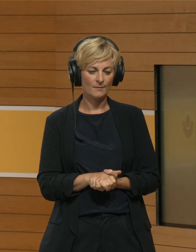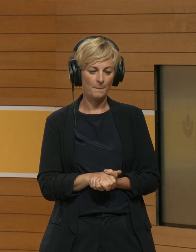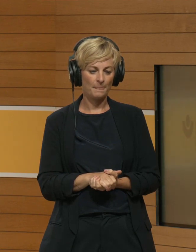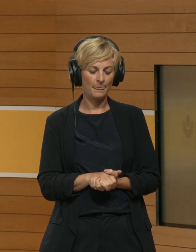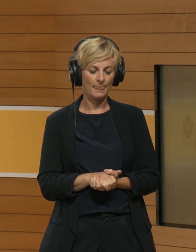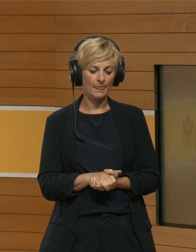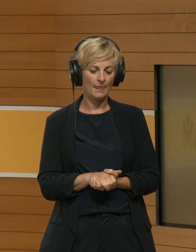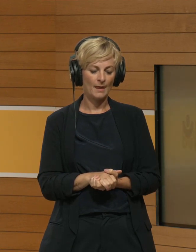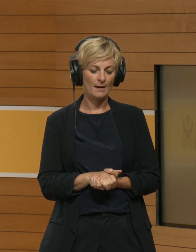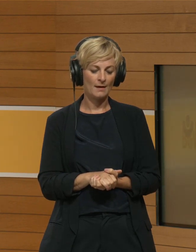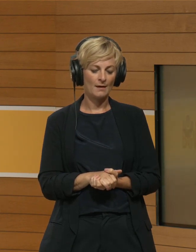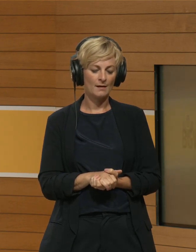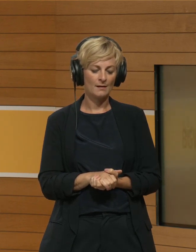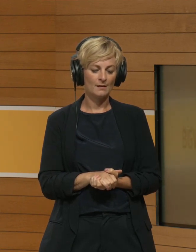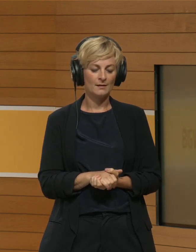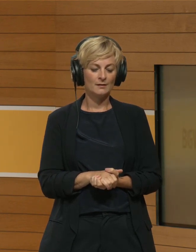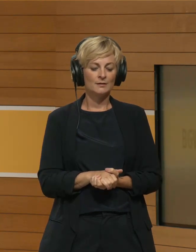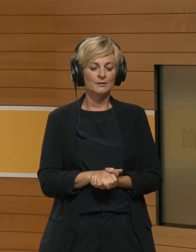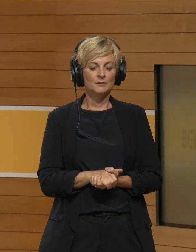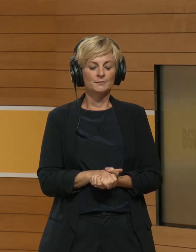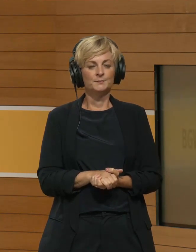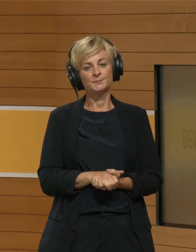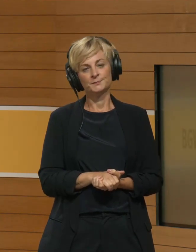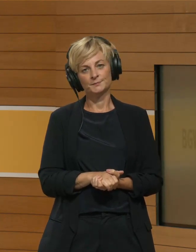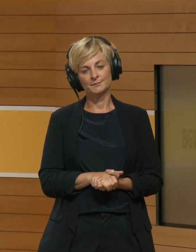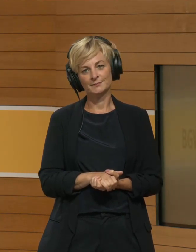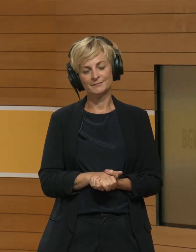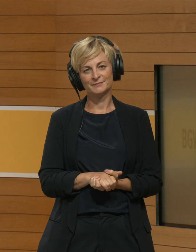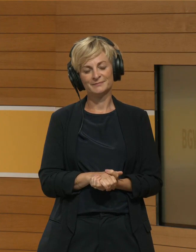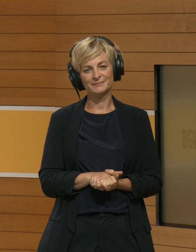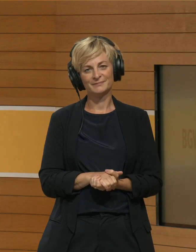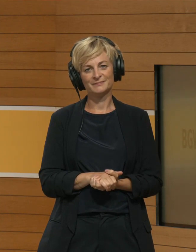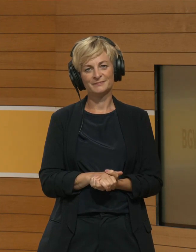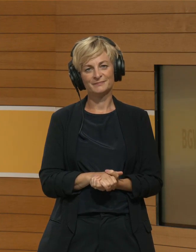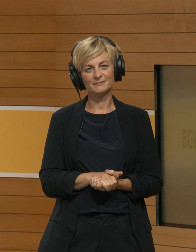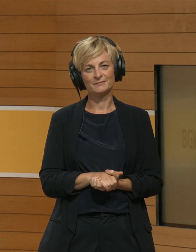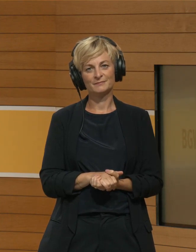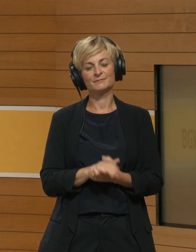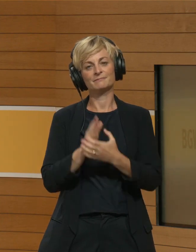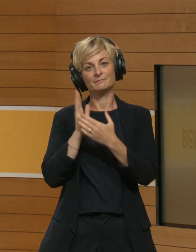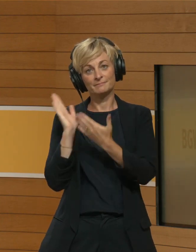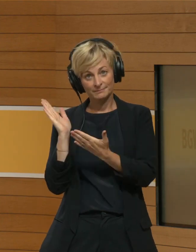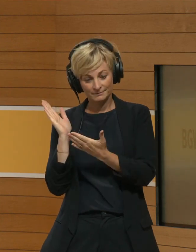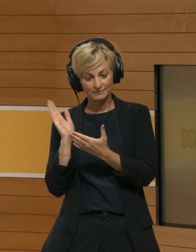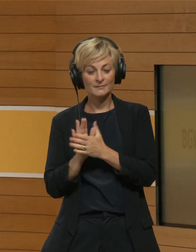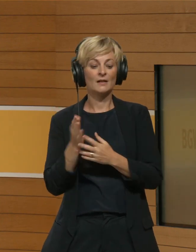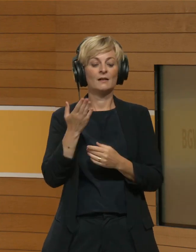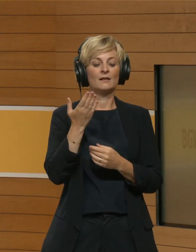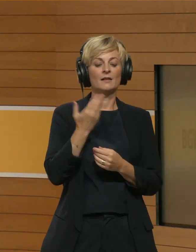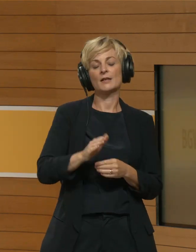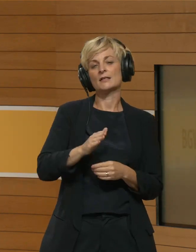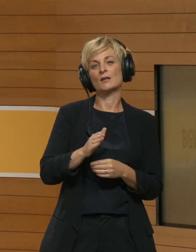Europe study, we developed the professional practice model. So there we have, with the project team,